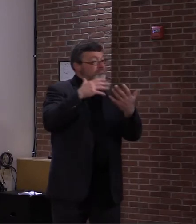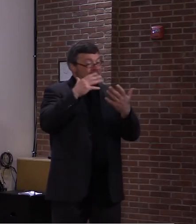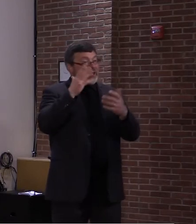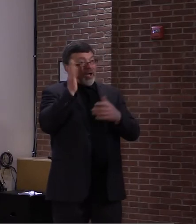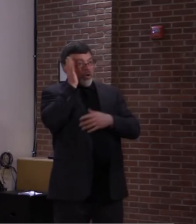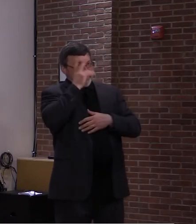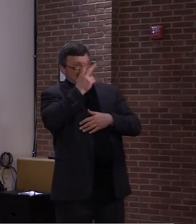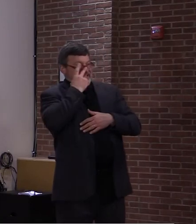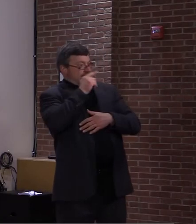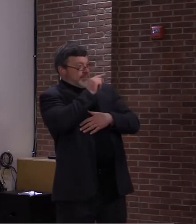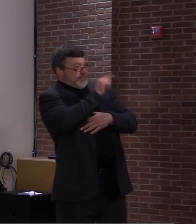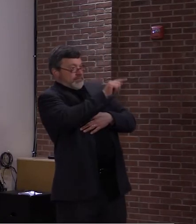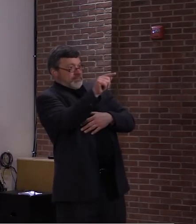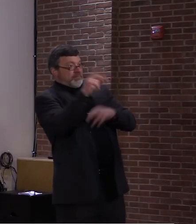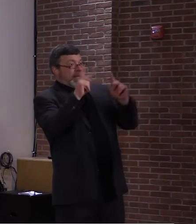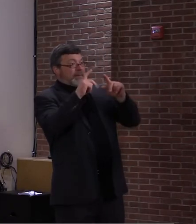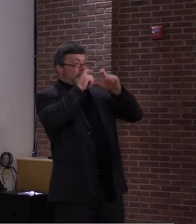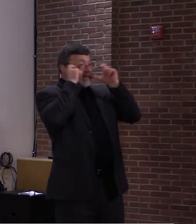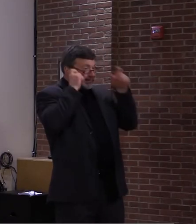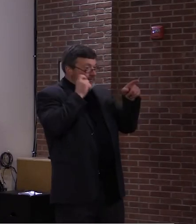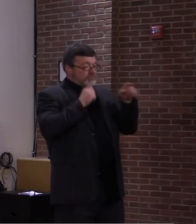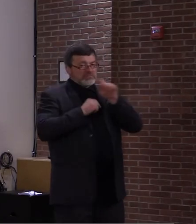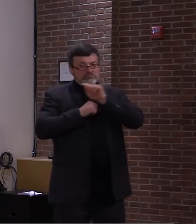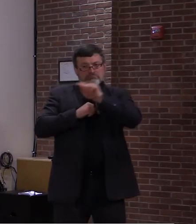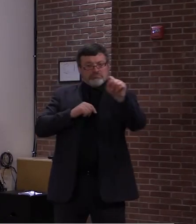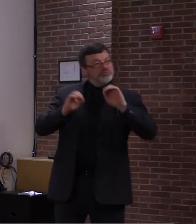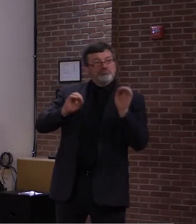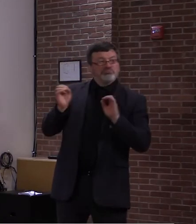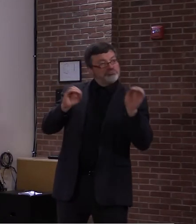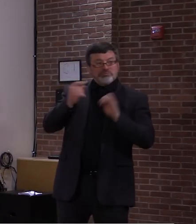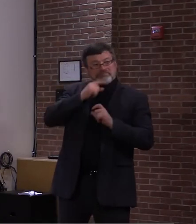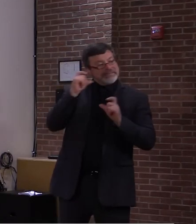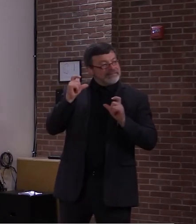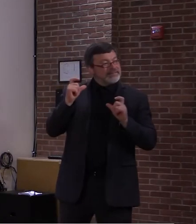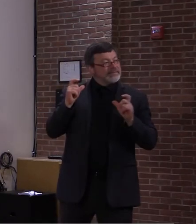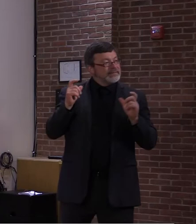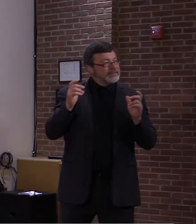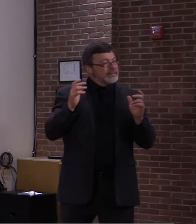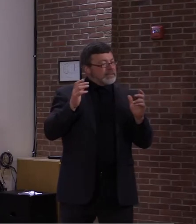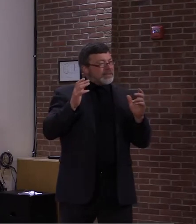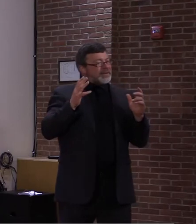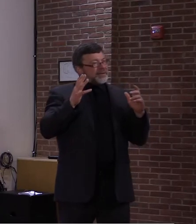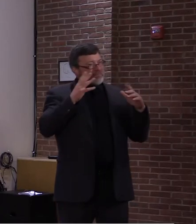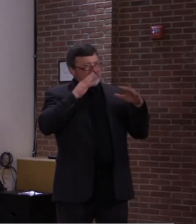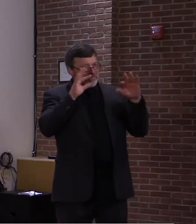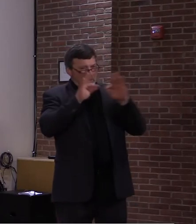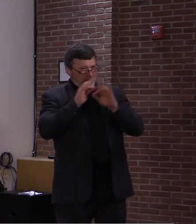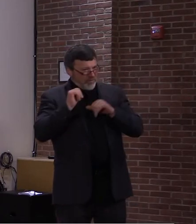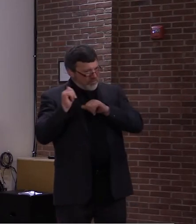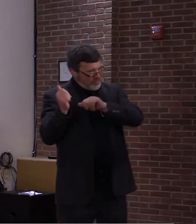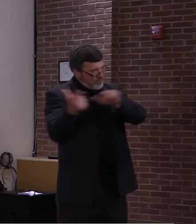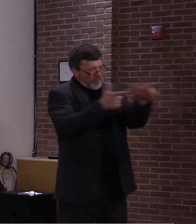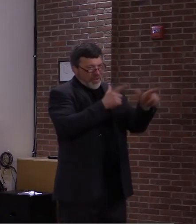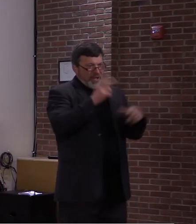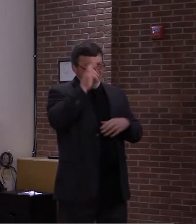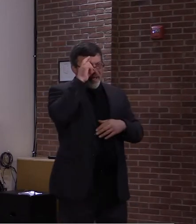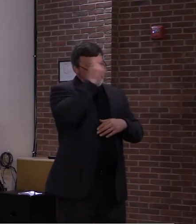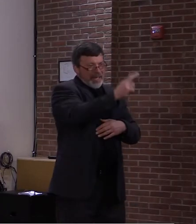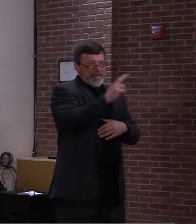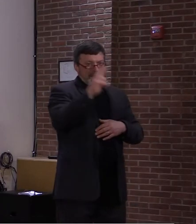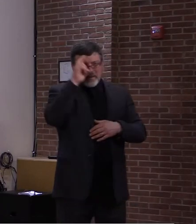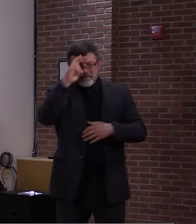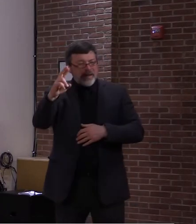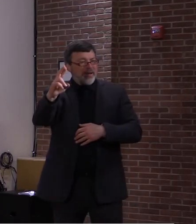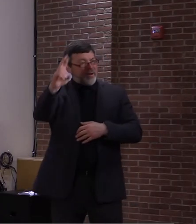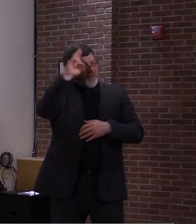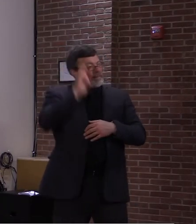we need to be respectful and civil and understand that everyone has their reason at that point in time. I could see that